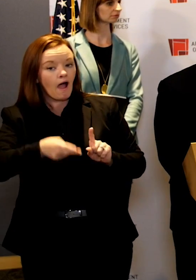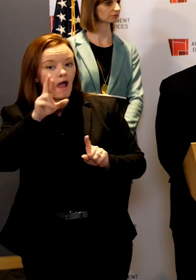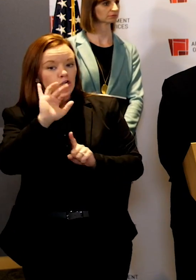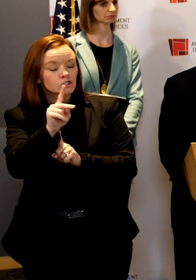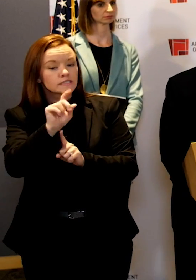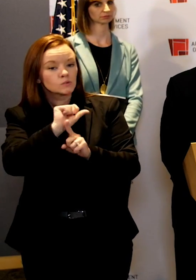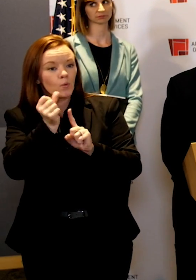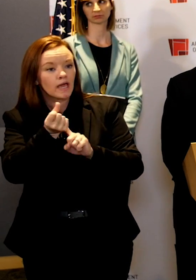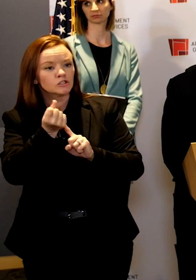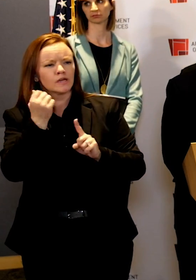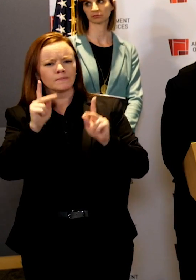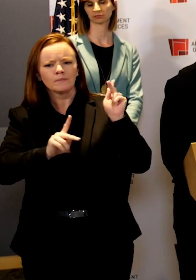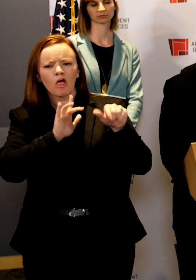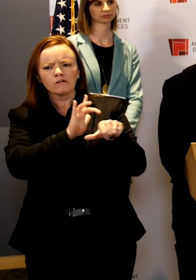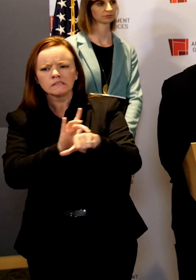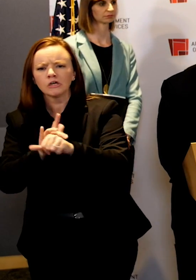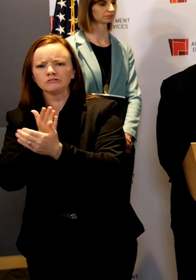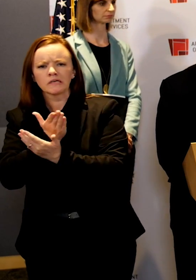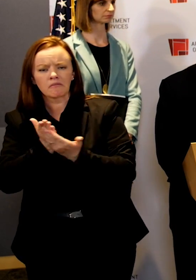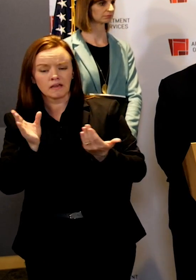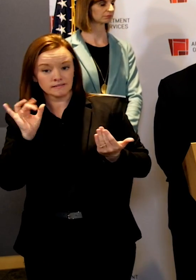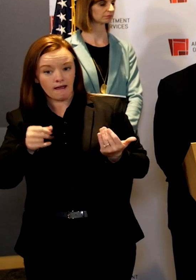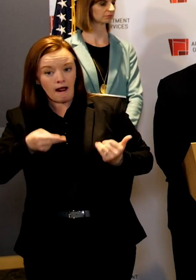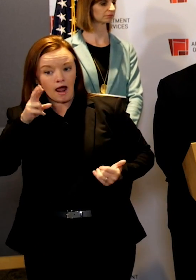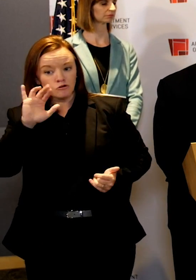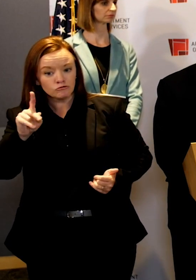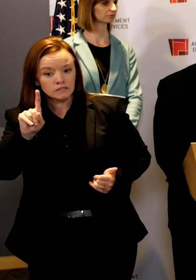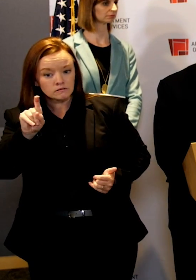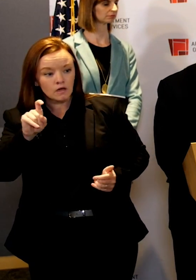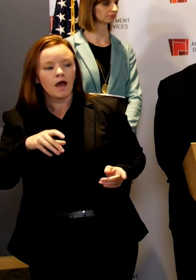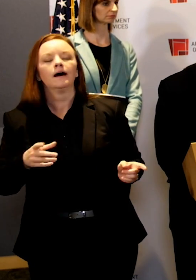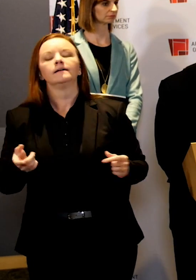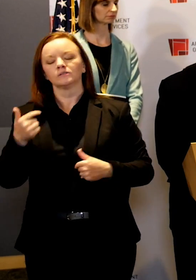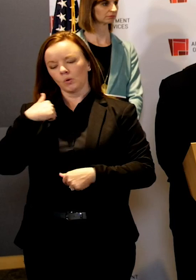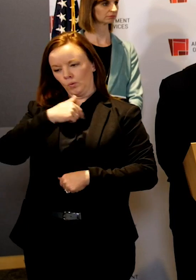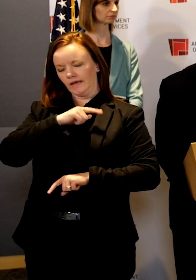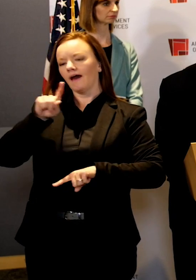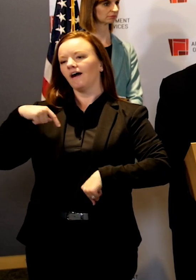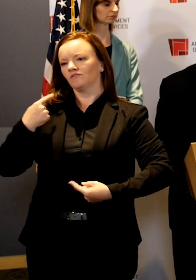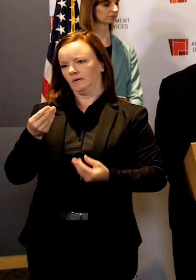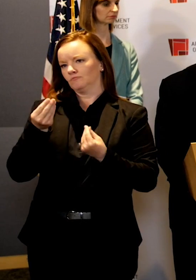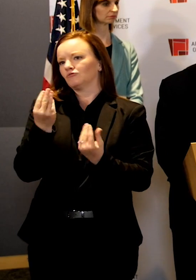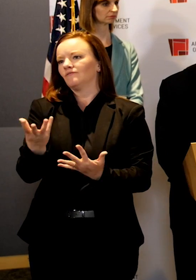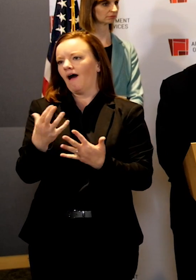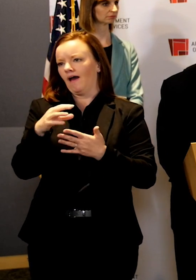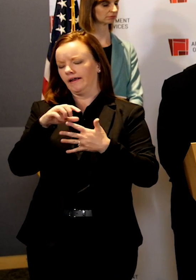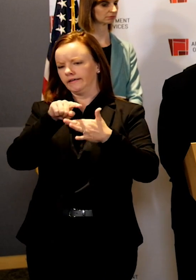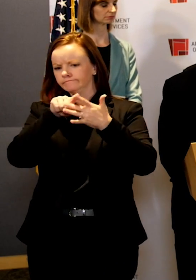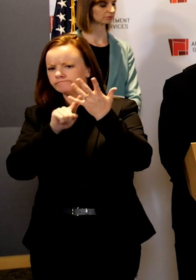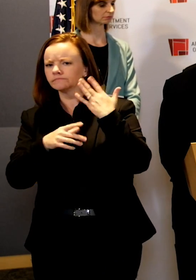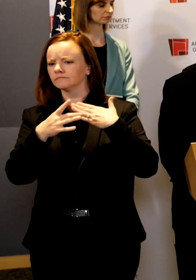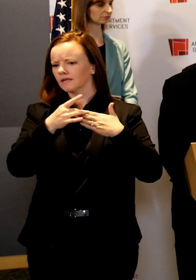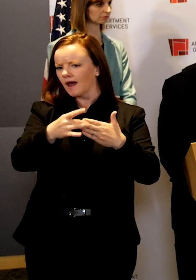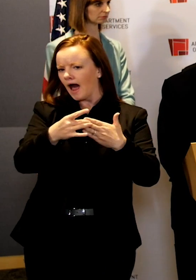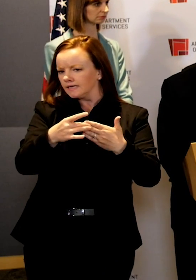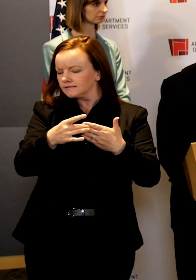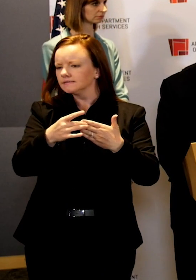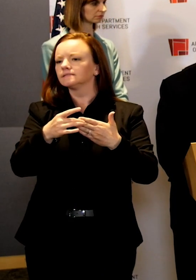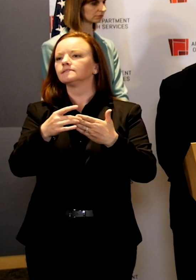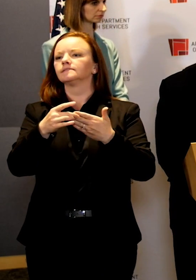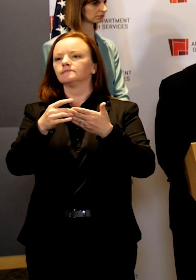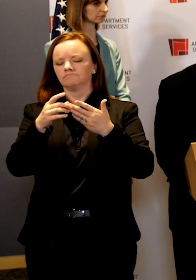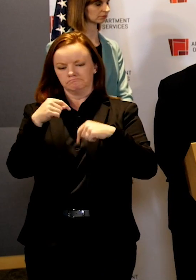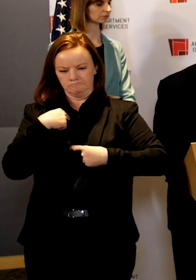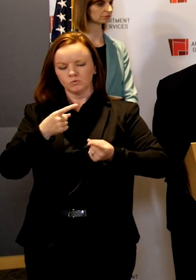rooms where people are touching things. I mean, would that be a high-risk area? So we have been providing guidance and talking